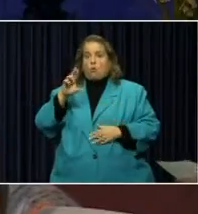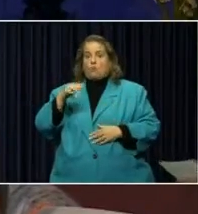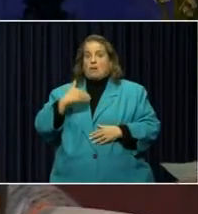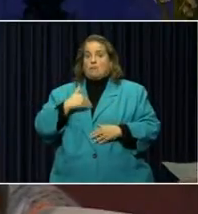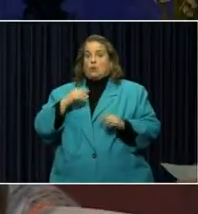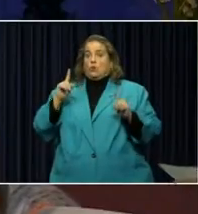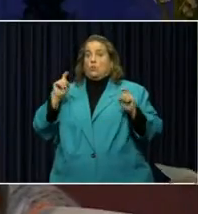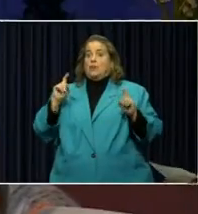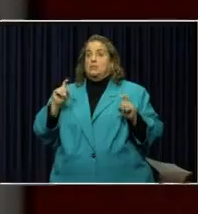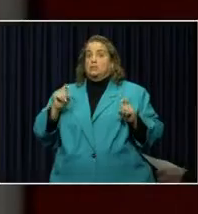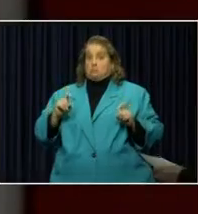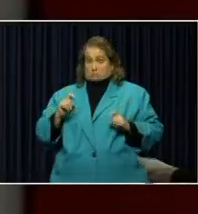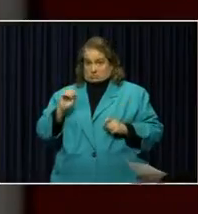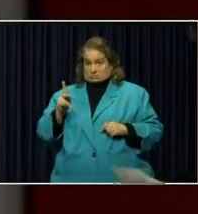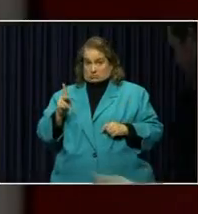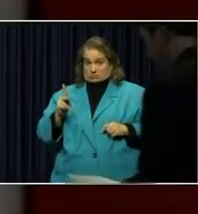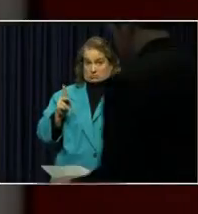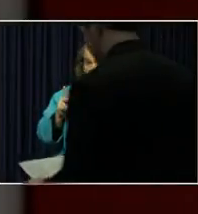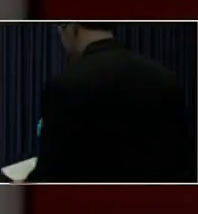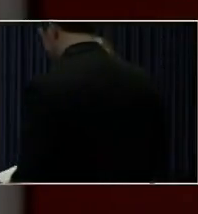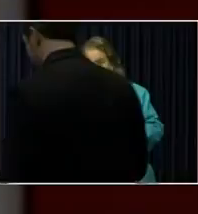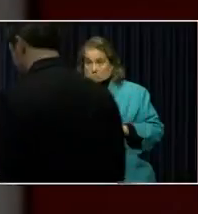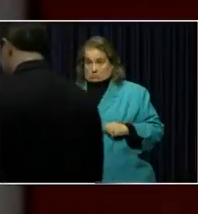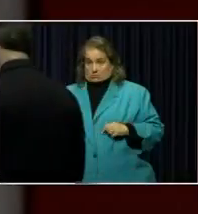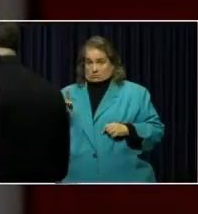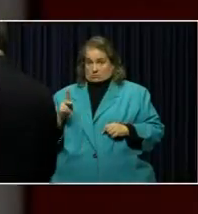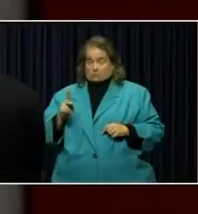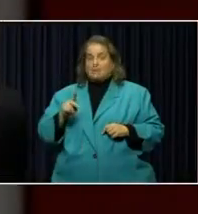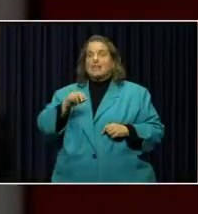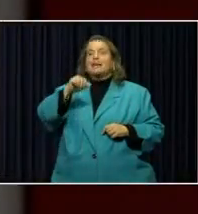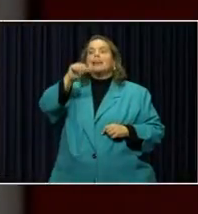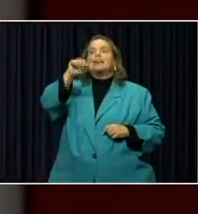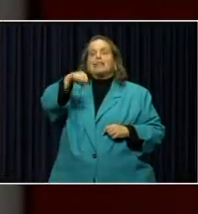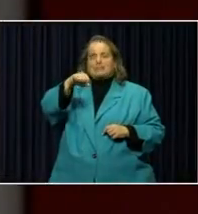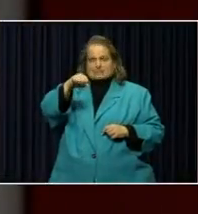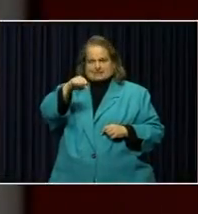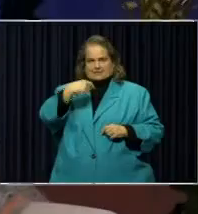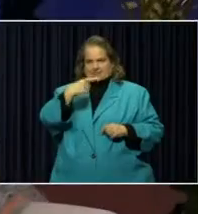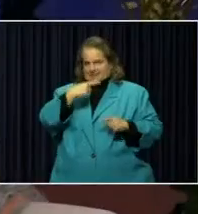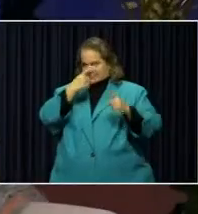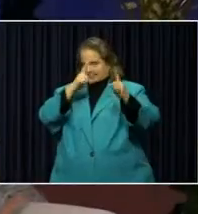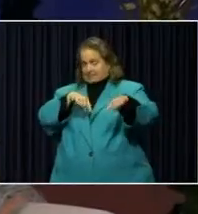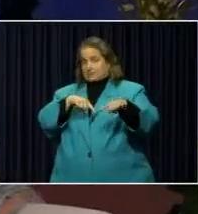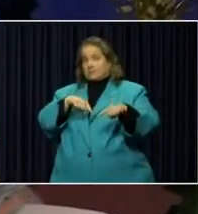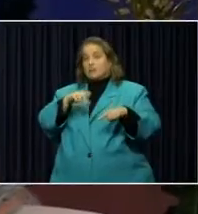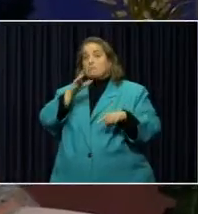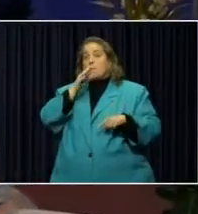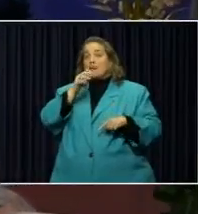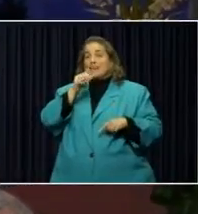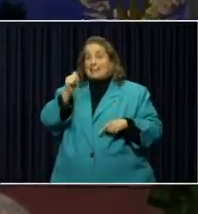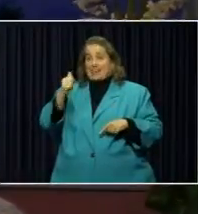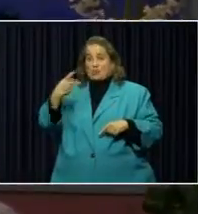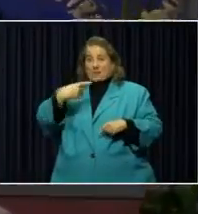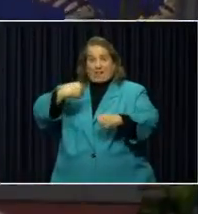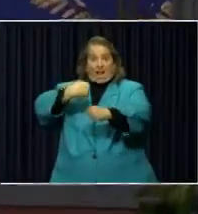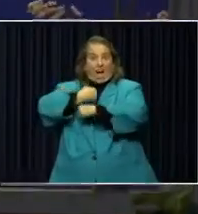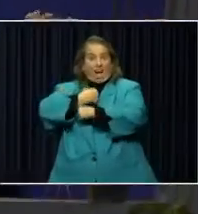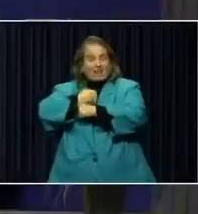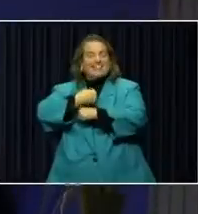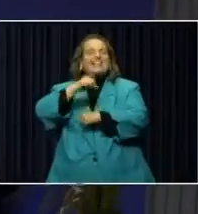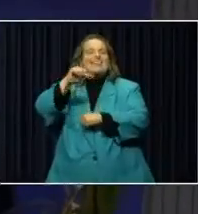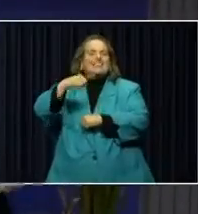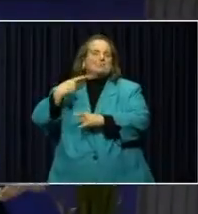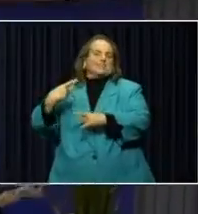some questions. Deal? Deal. Mom, are we allowed to hug? Yes, we can hug. We live in the same house.